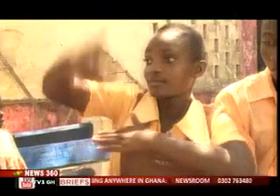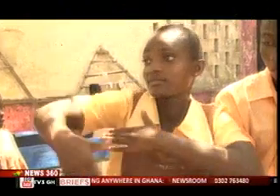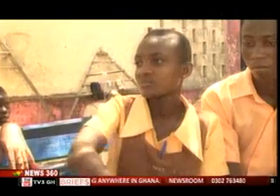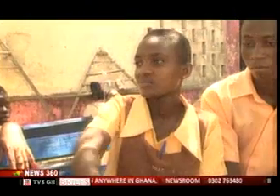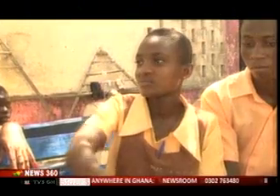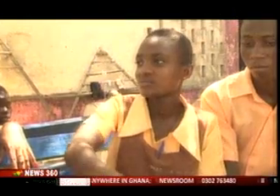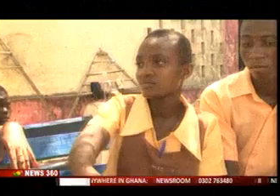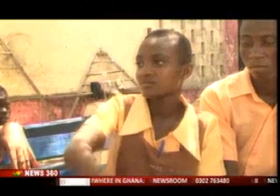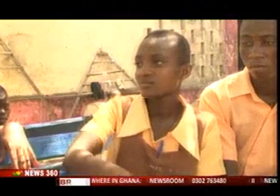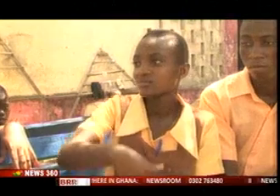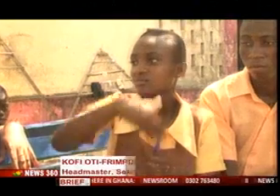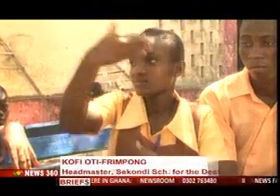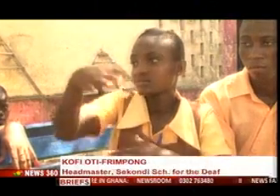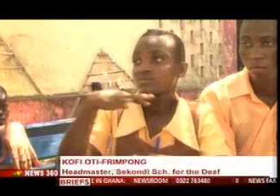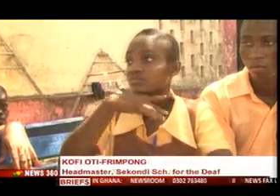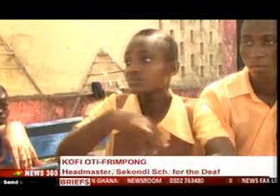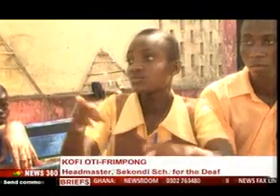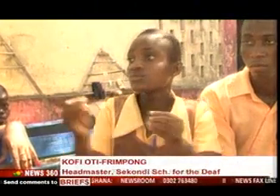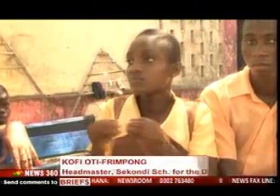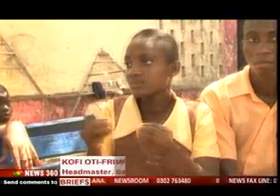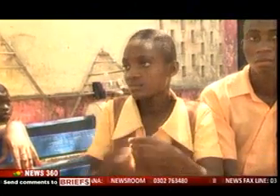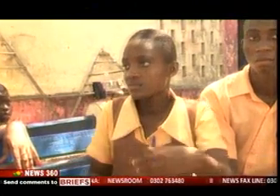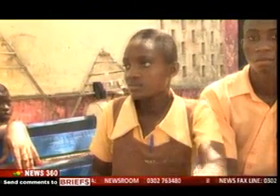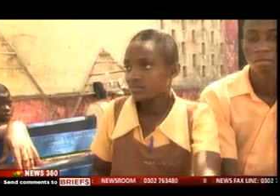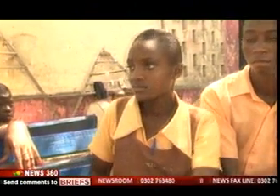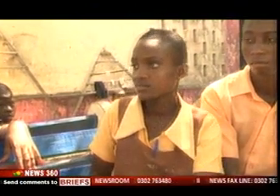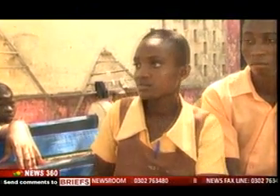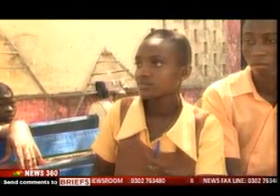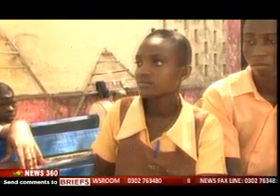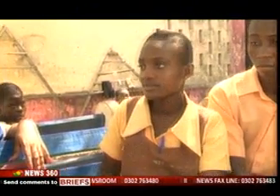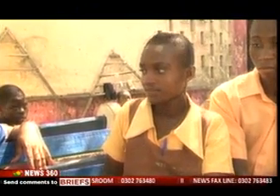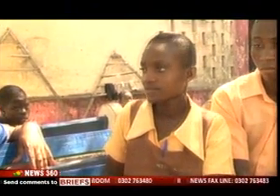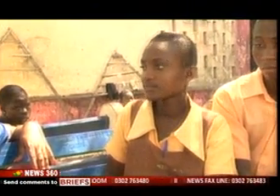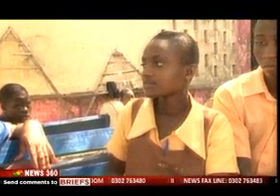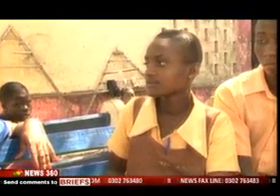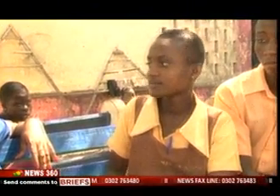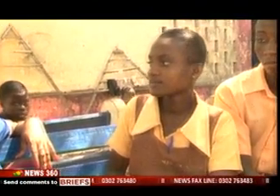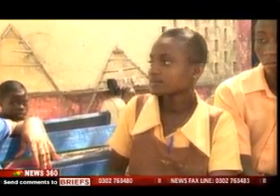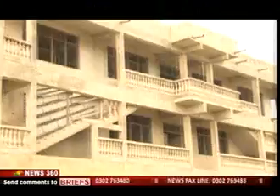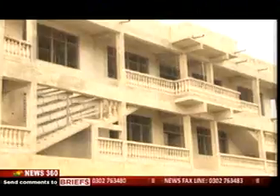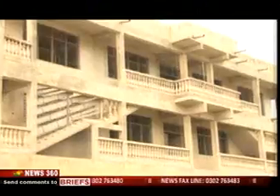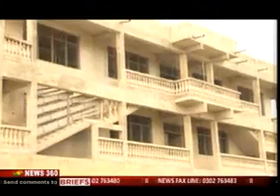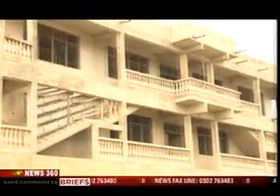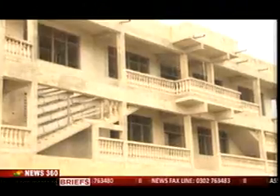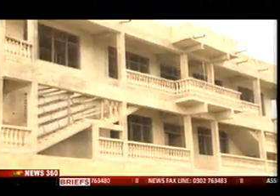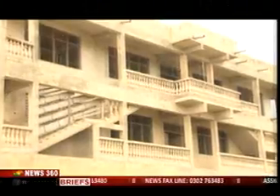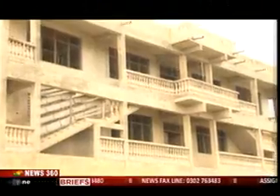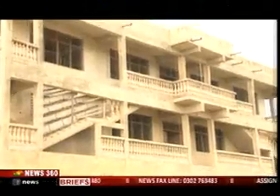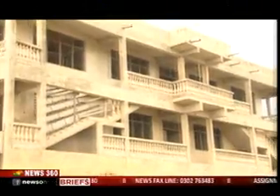The gutters at the back of the building are also broken off. So that is the problem. Dining sessions are held in